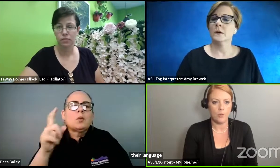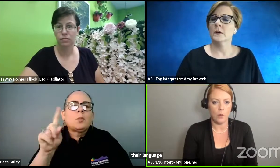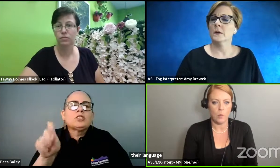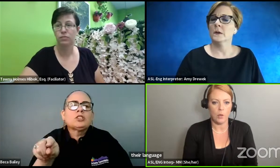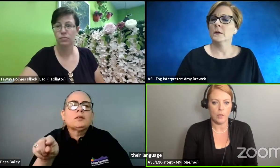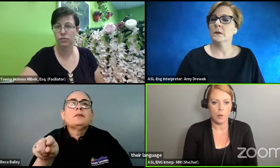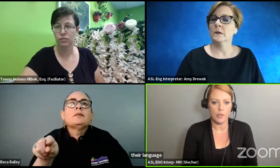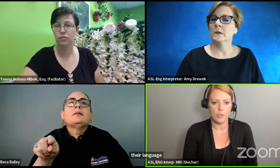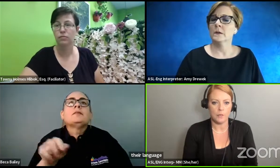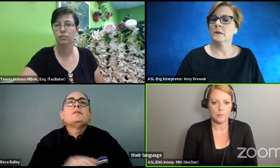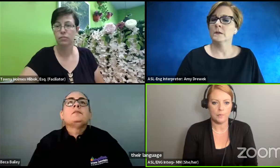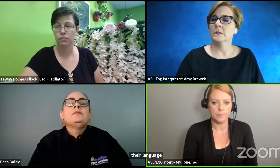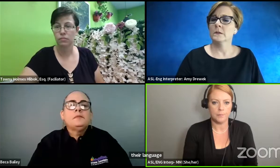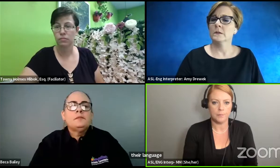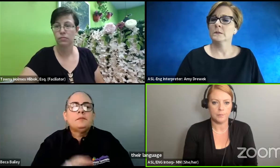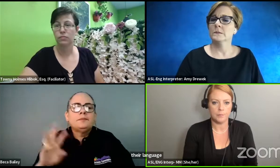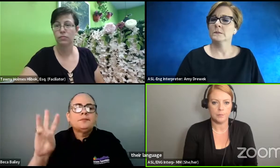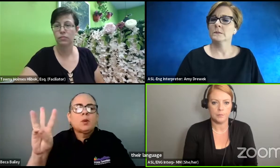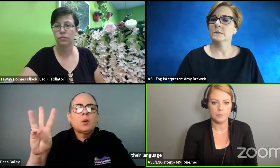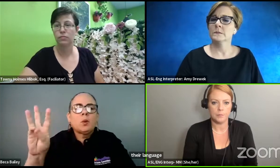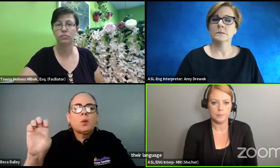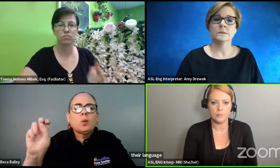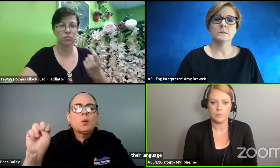Looks like we have one more question